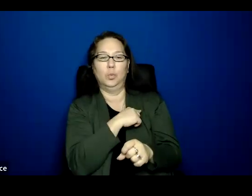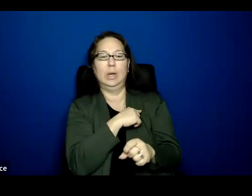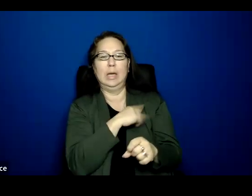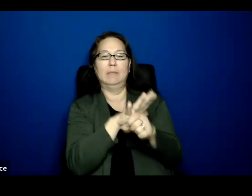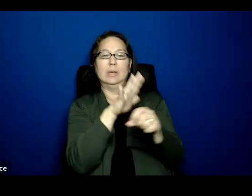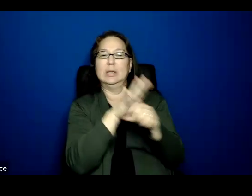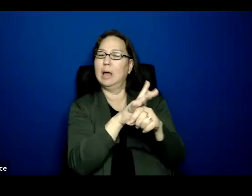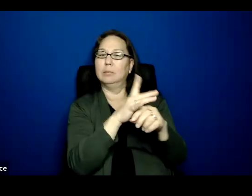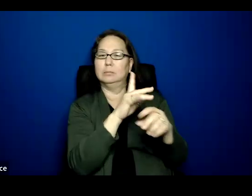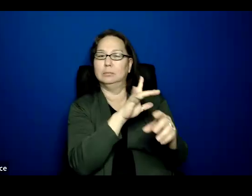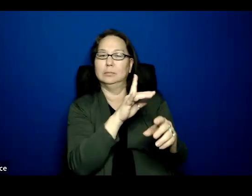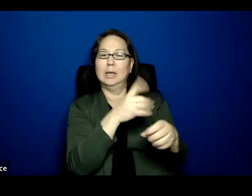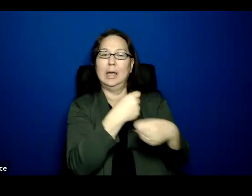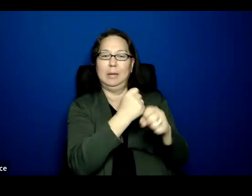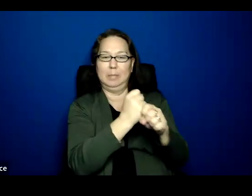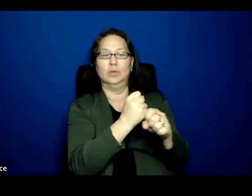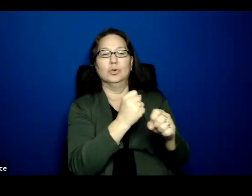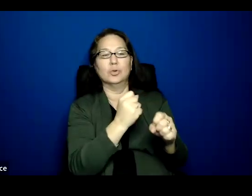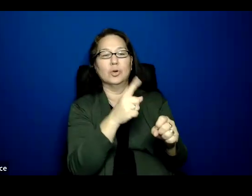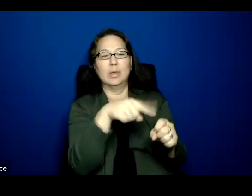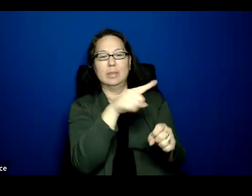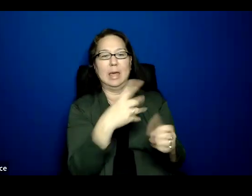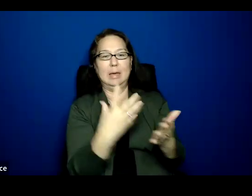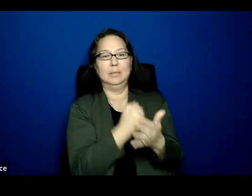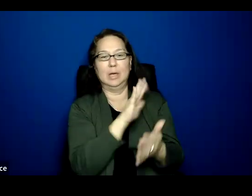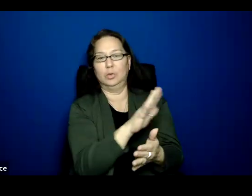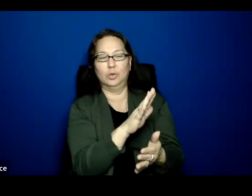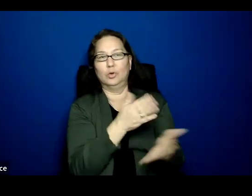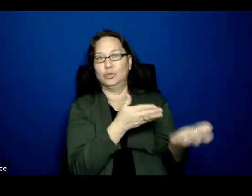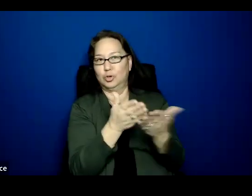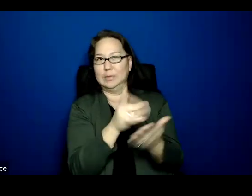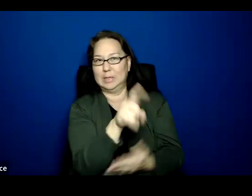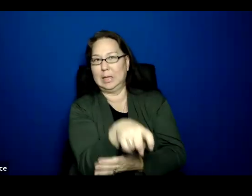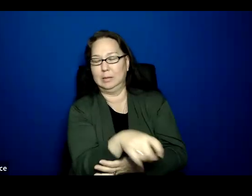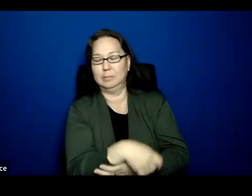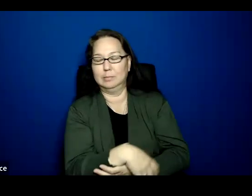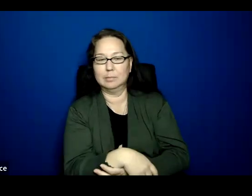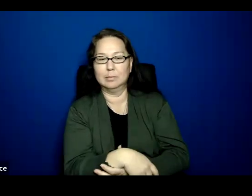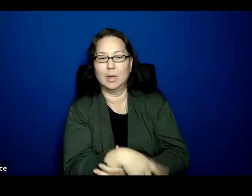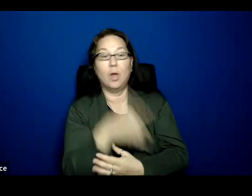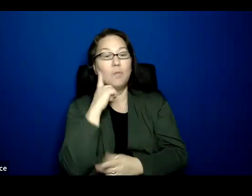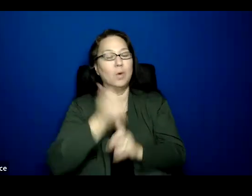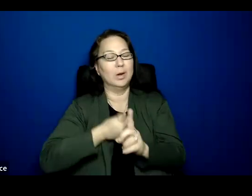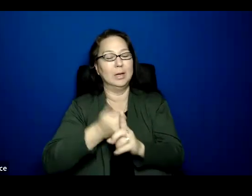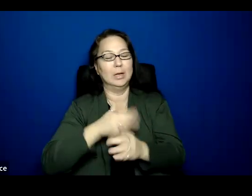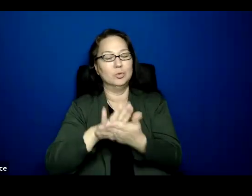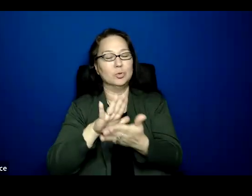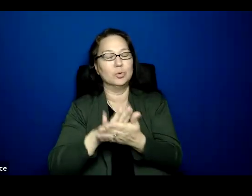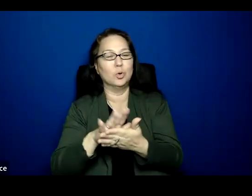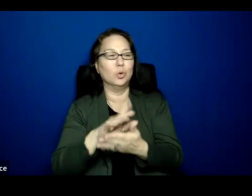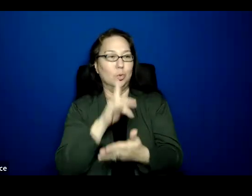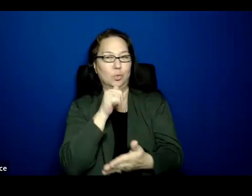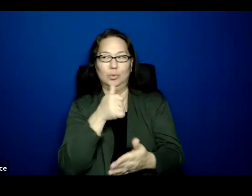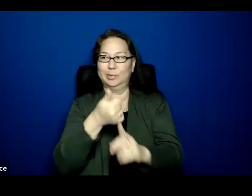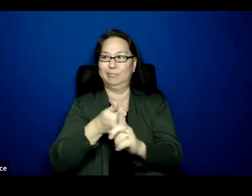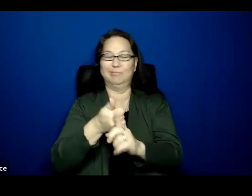those students to make sure that they get the IEP services that they need. We're also going to be doing what we do for every single school that we're going through this process